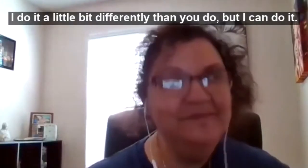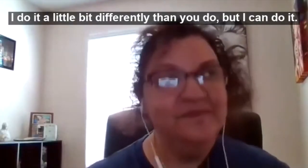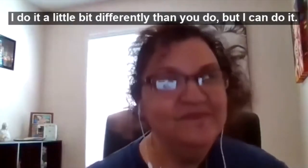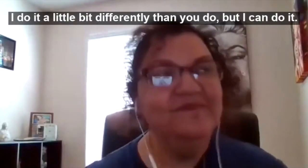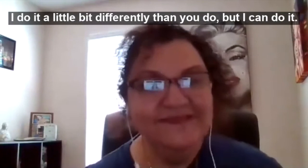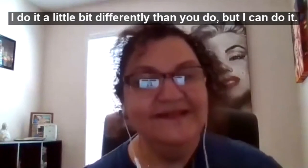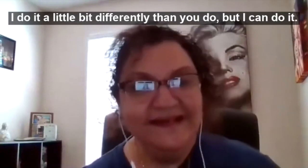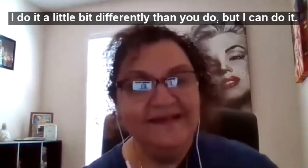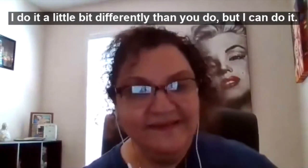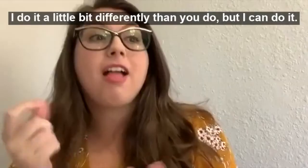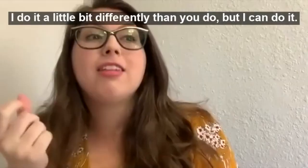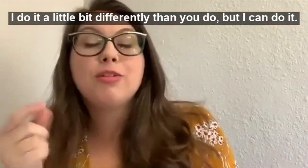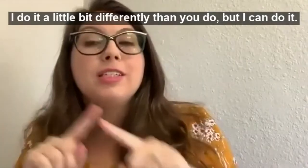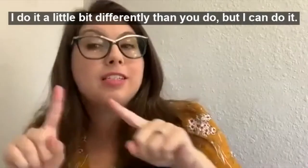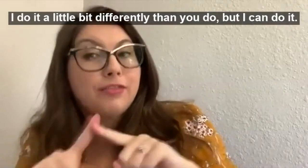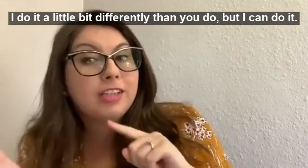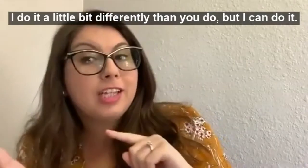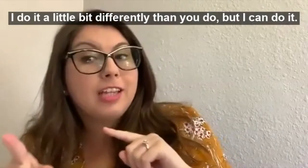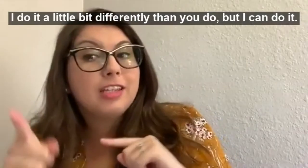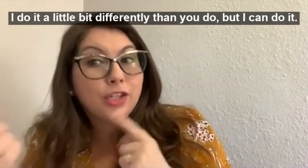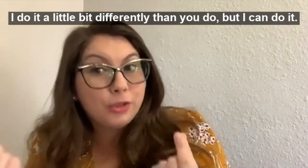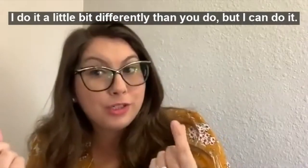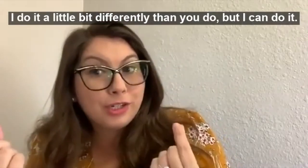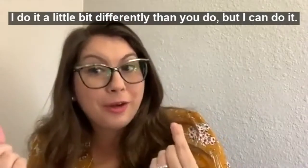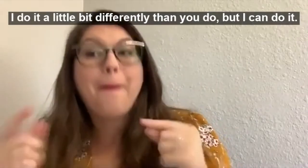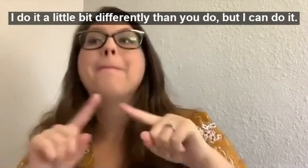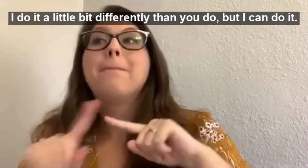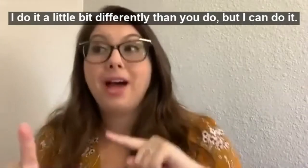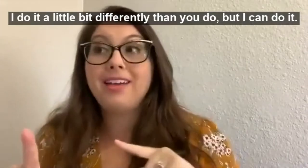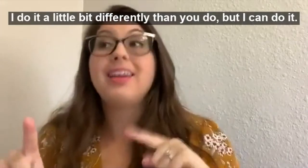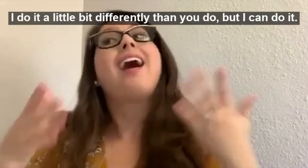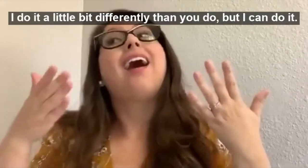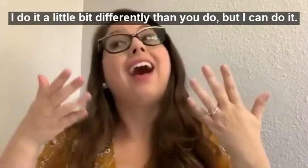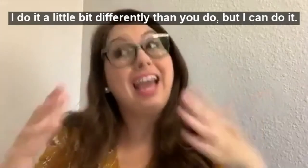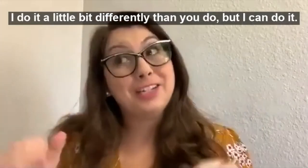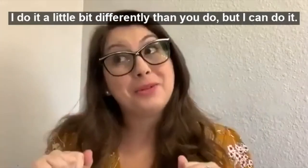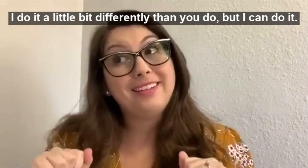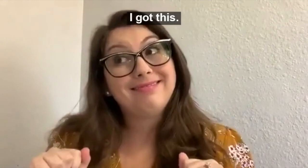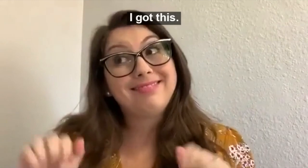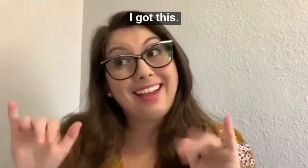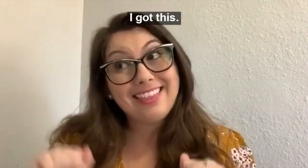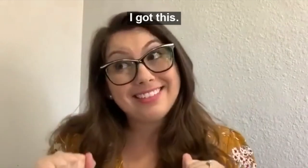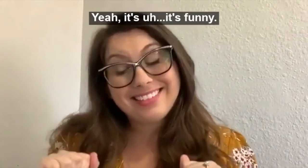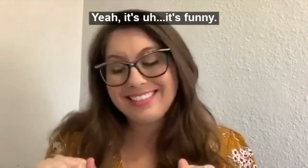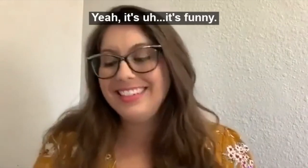Yeah, I might do it a little bit differently than you do, but I can do it. I got this.